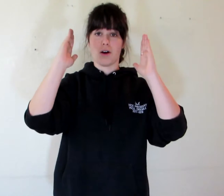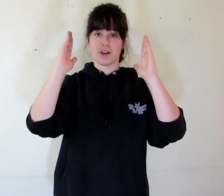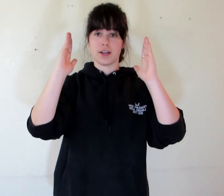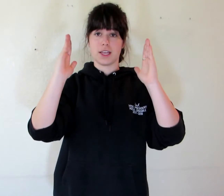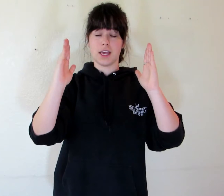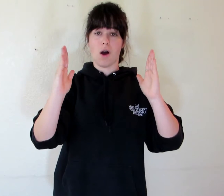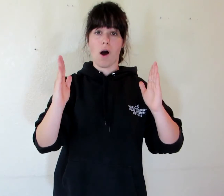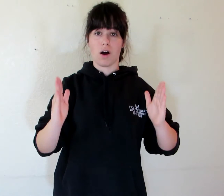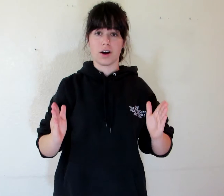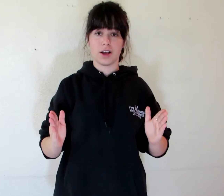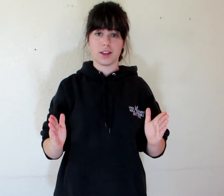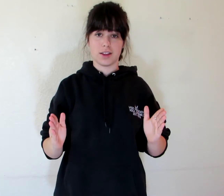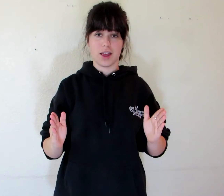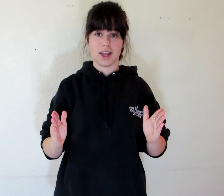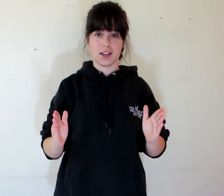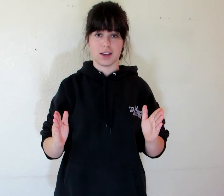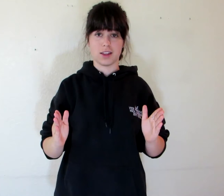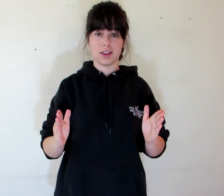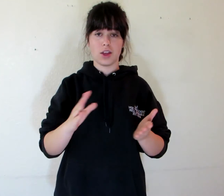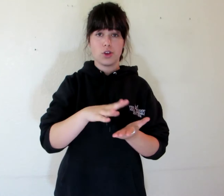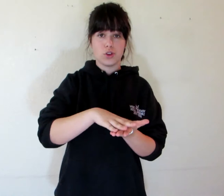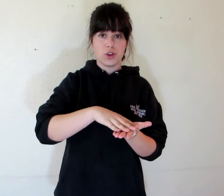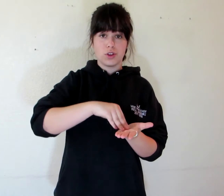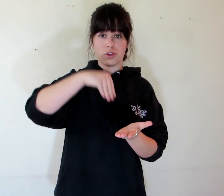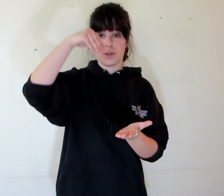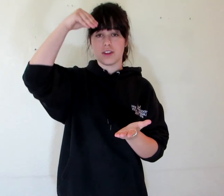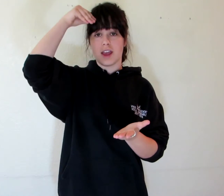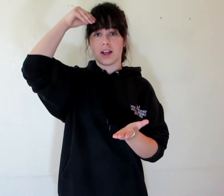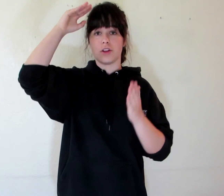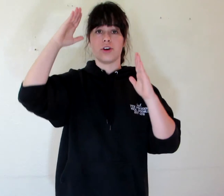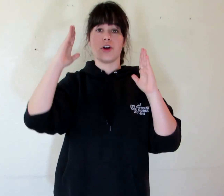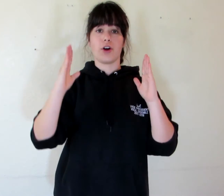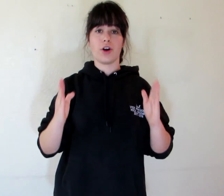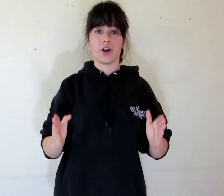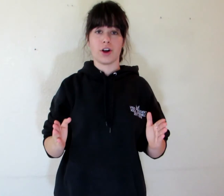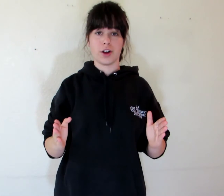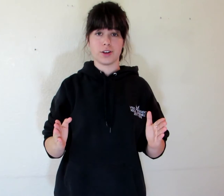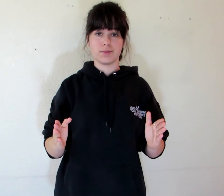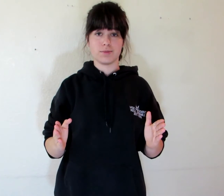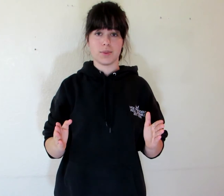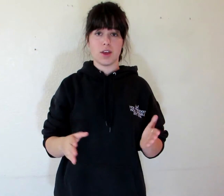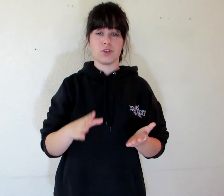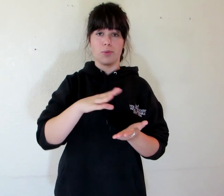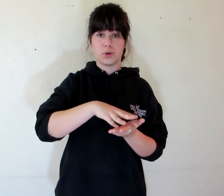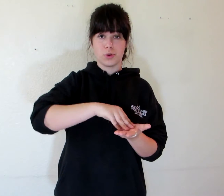our ER ending. So this is a learner, someone